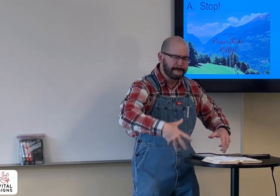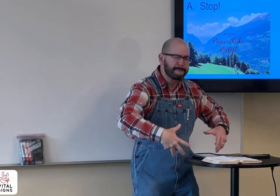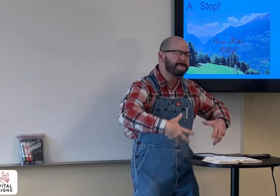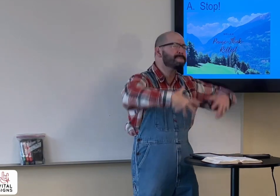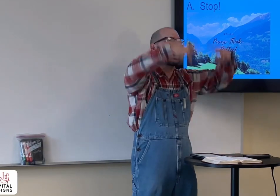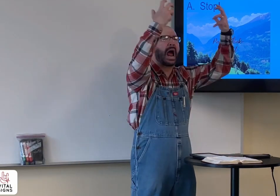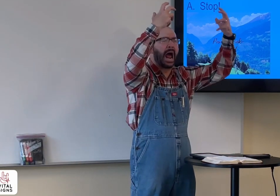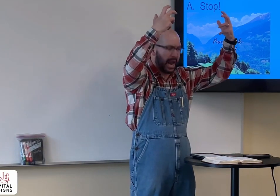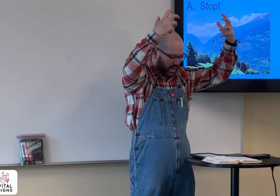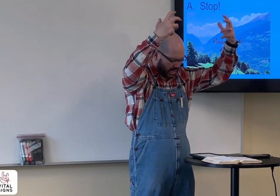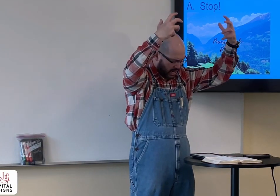they rage.